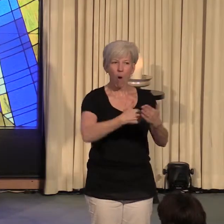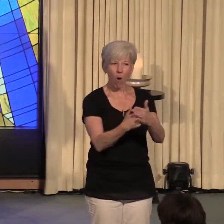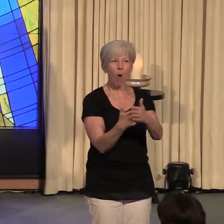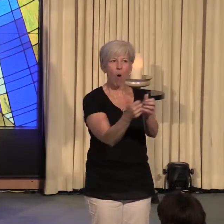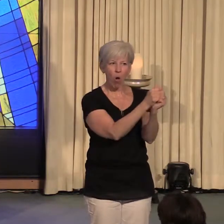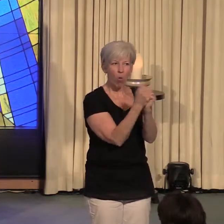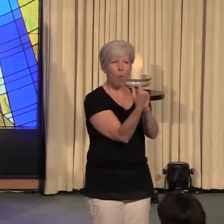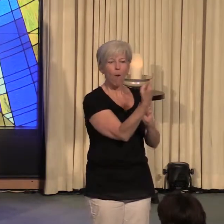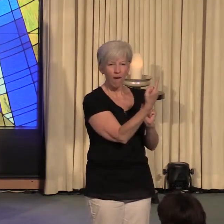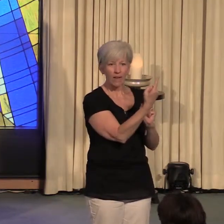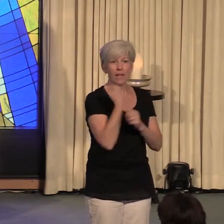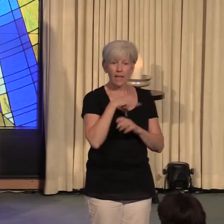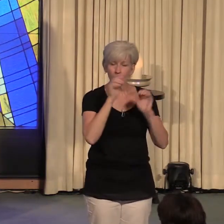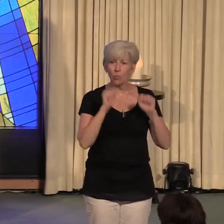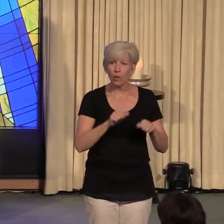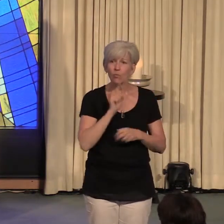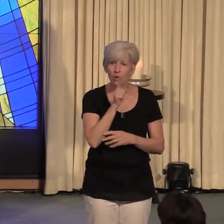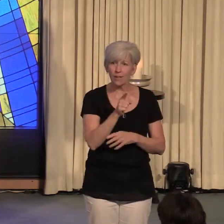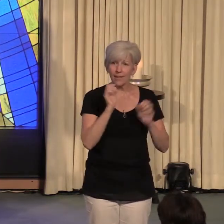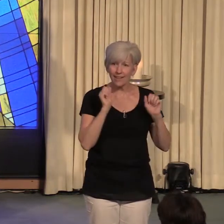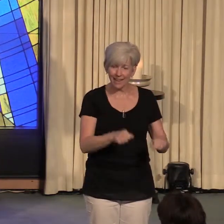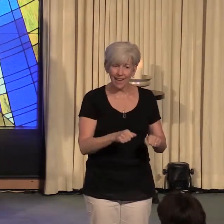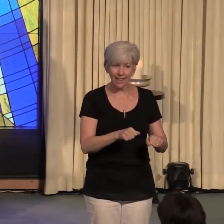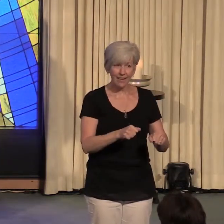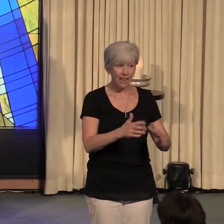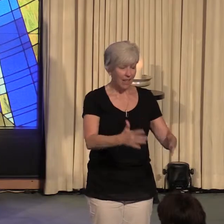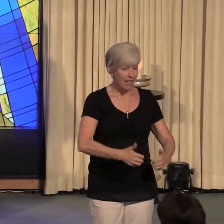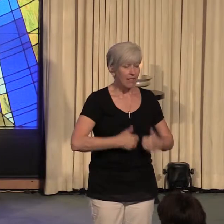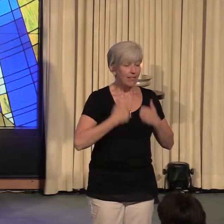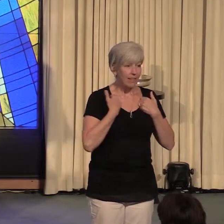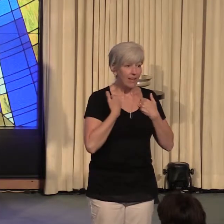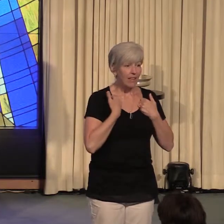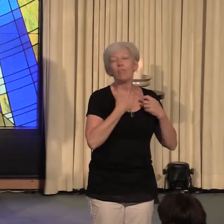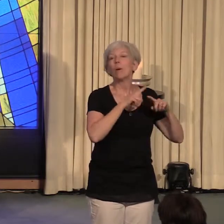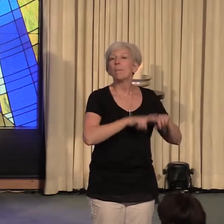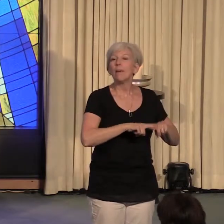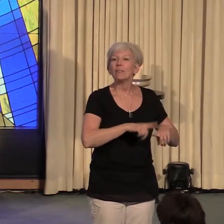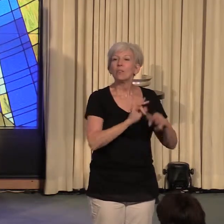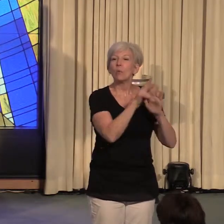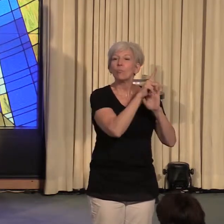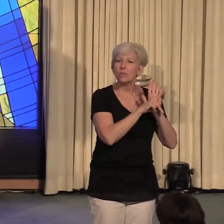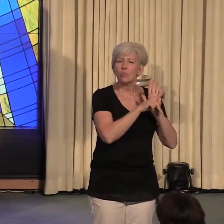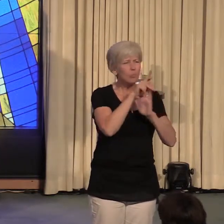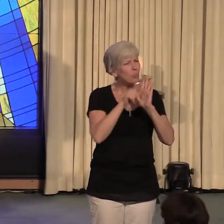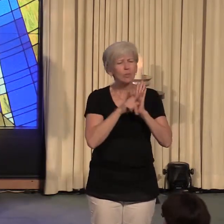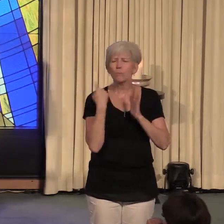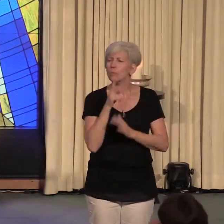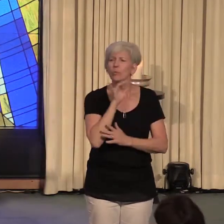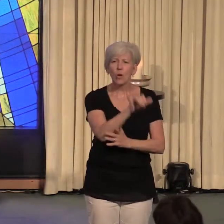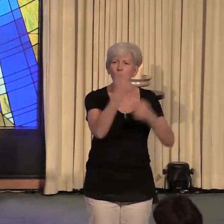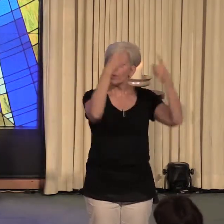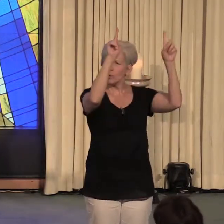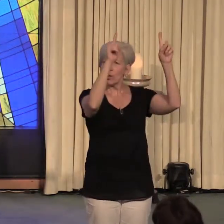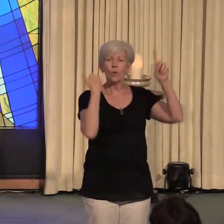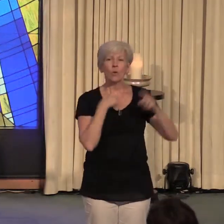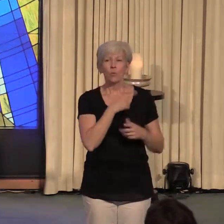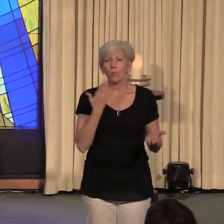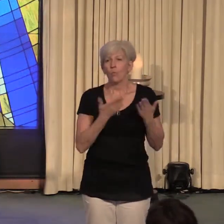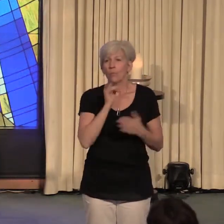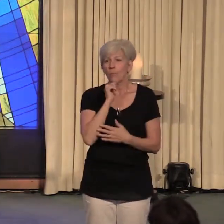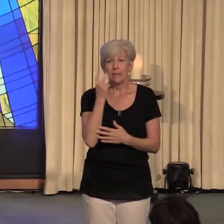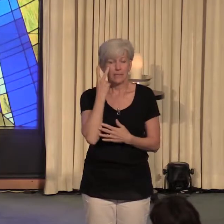And we really can live by principle because principles always work. We may not see it fulfilled in